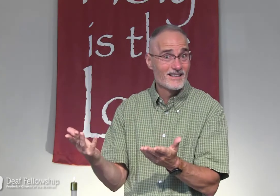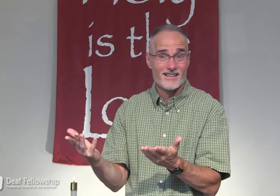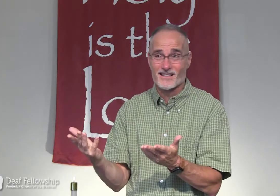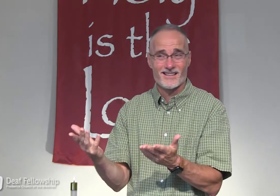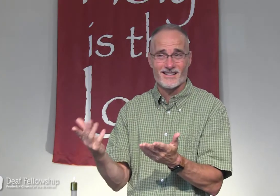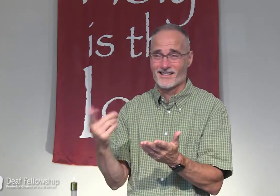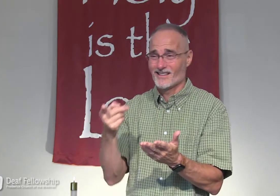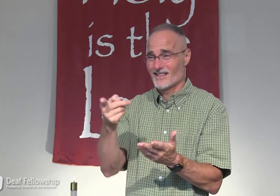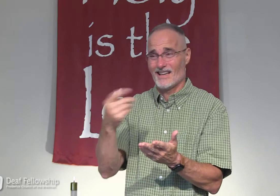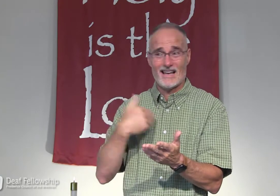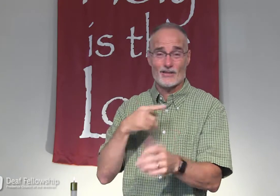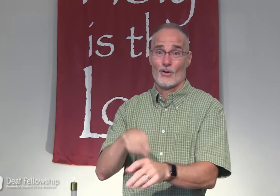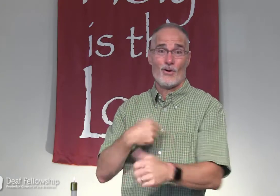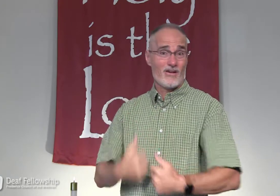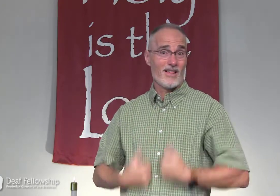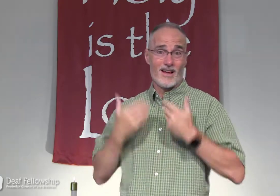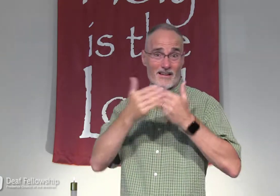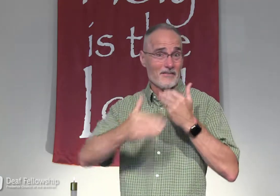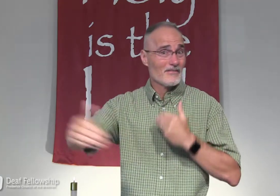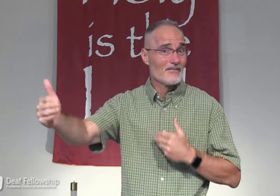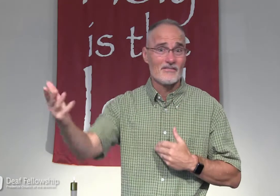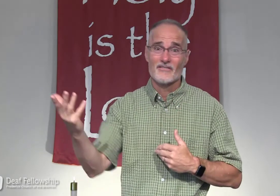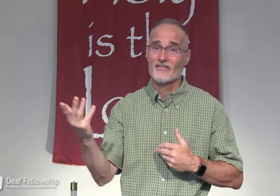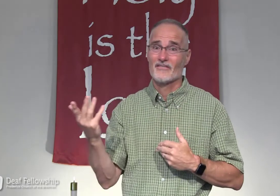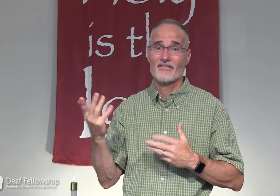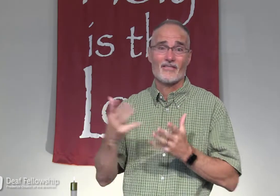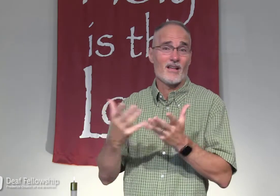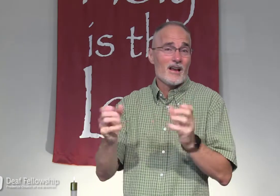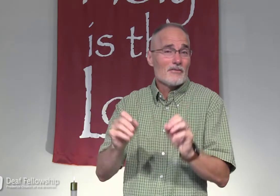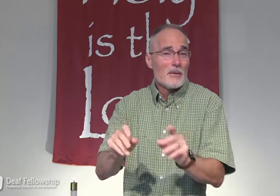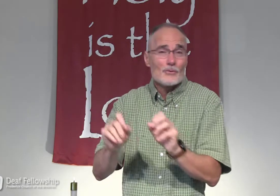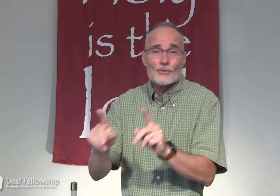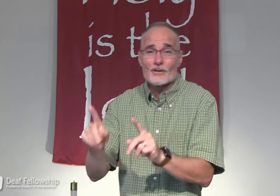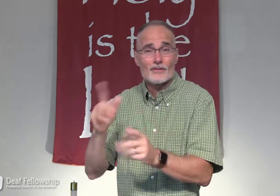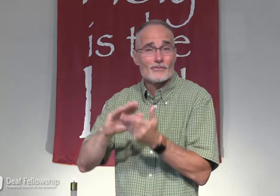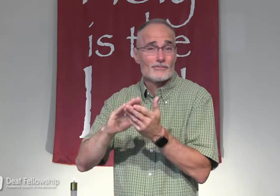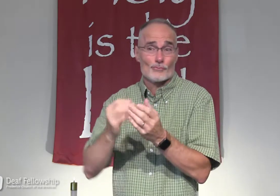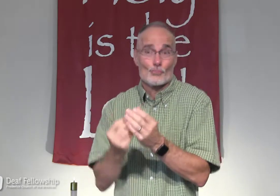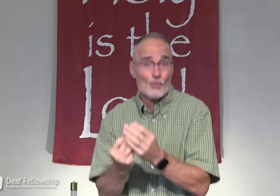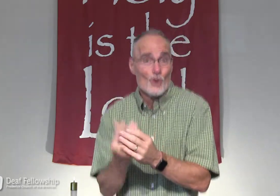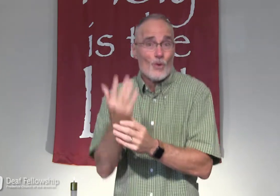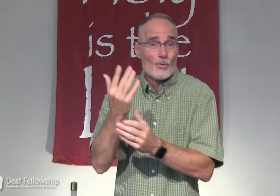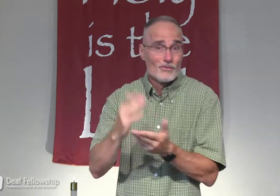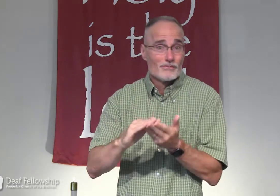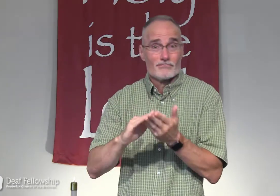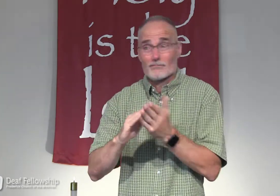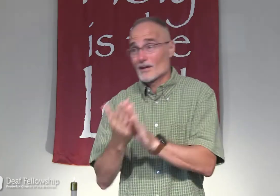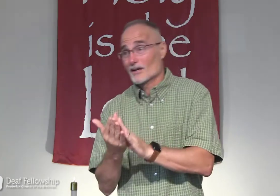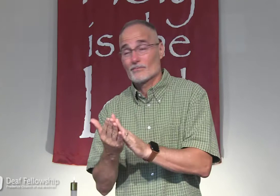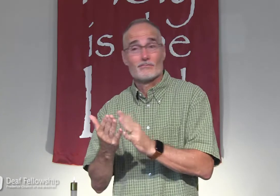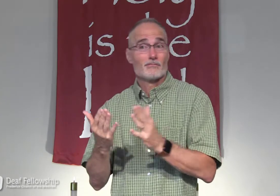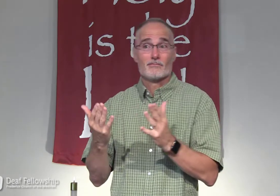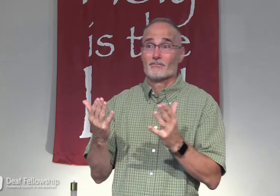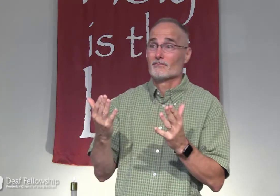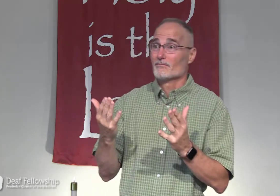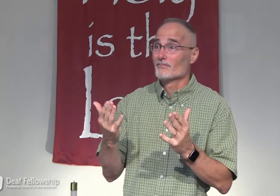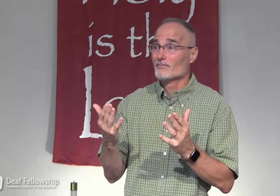15. He's been clean. He has a long life ahead of him. He still has so many opportunities to